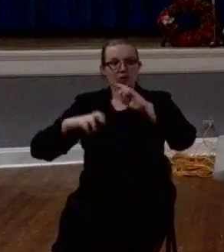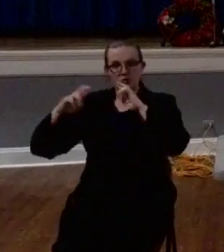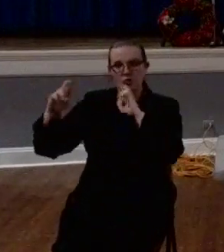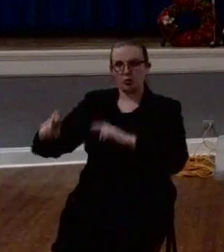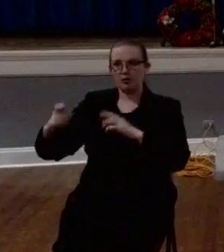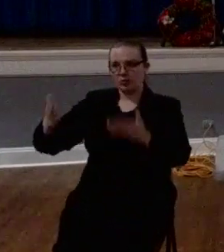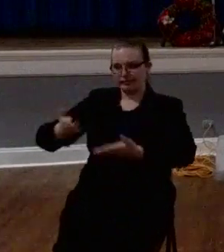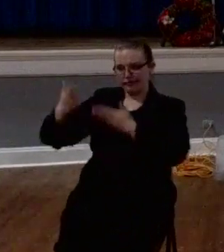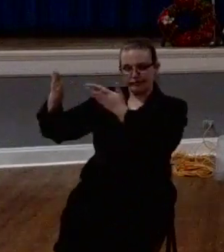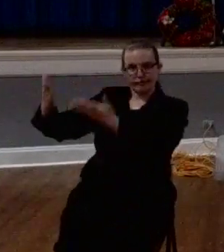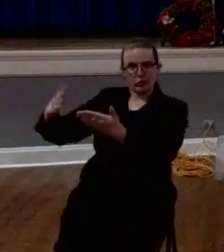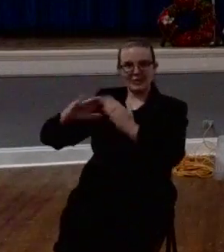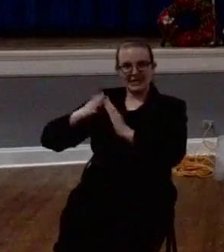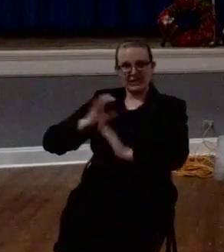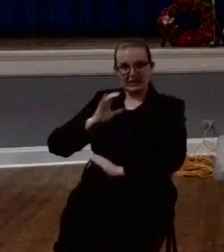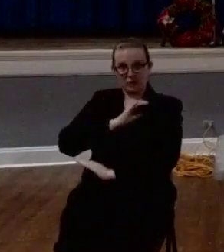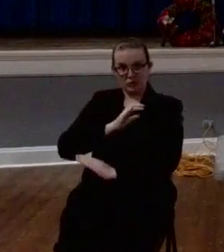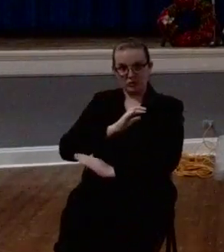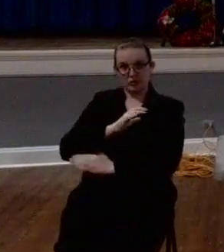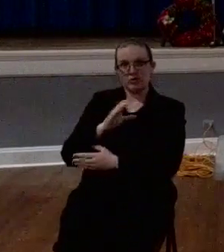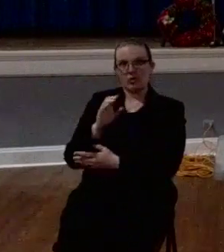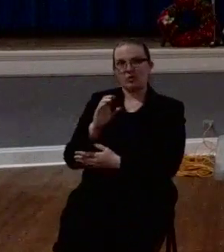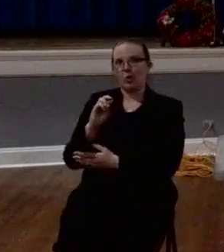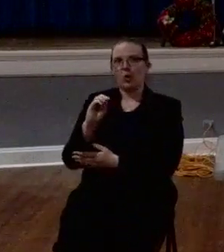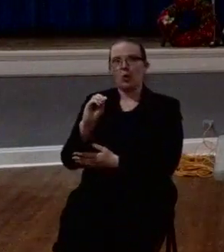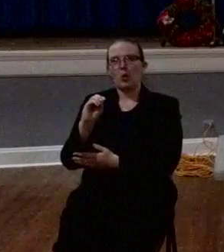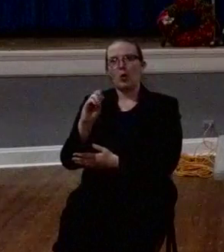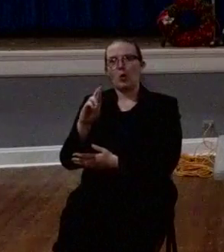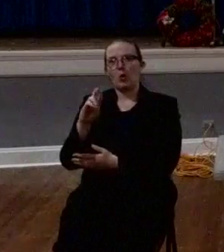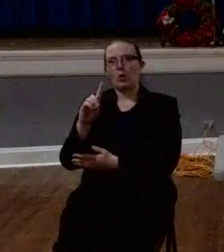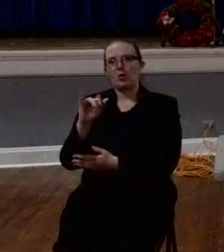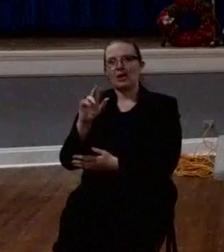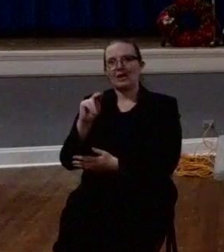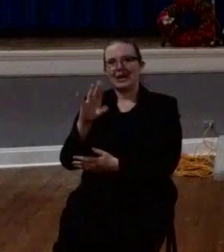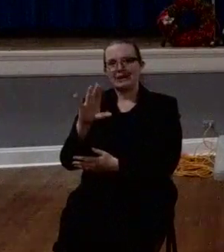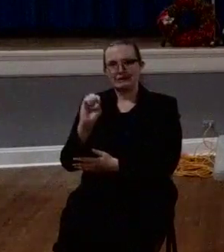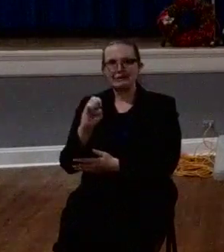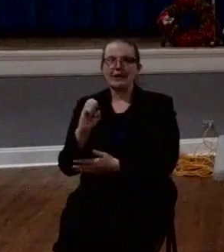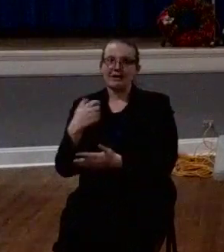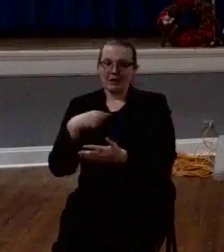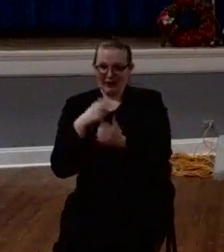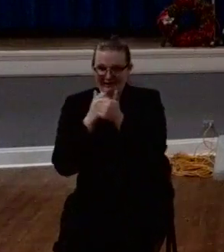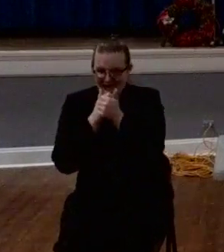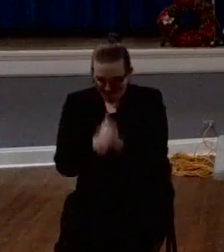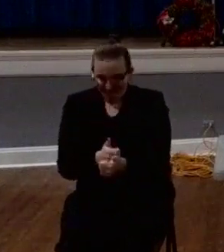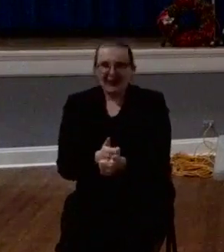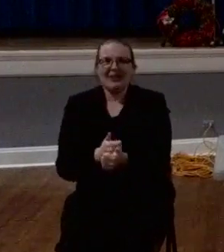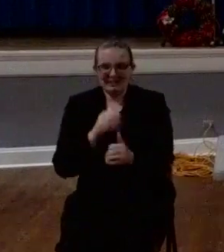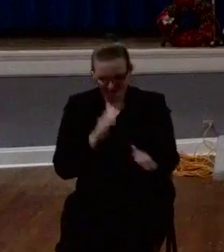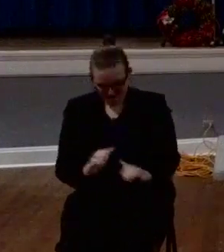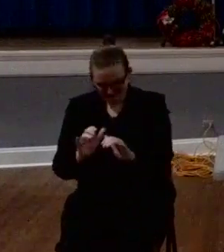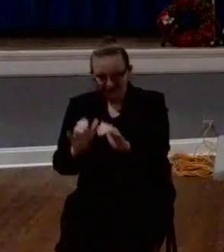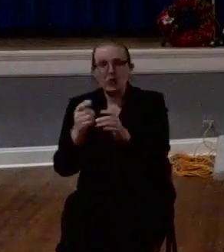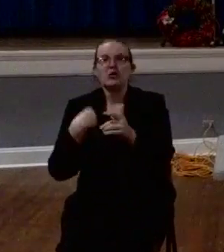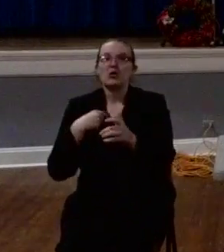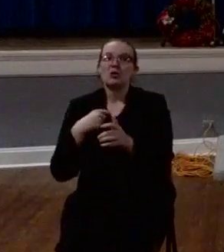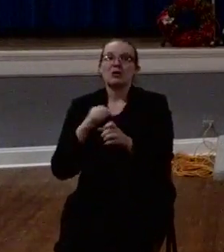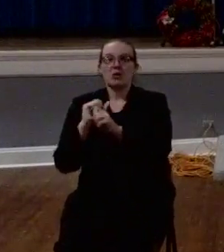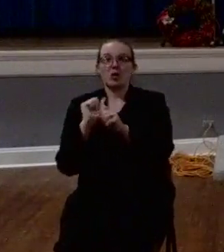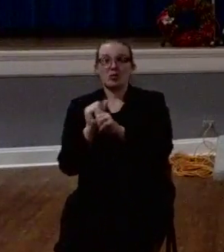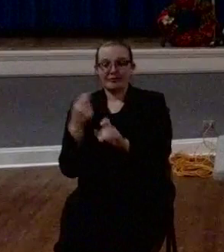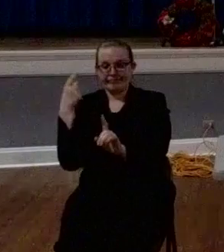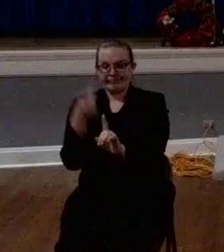to City Council. So there's an ordinance that is keeping us on task. And so we're working really hard to meet that.